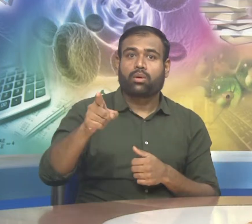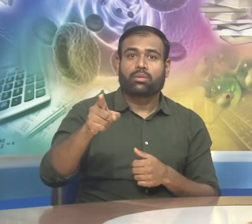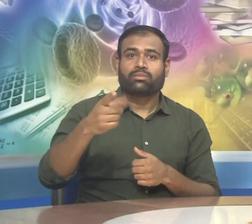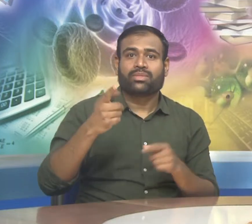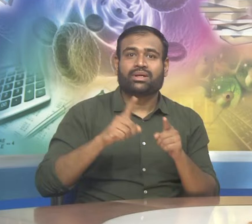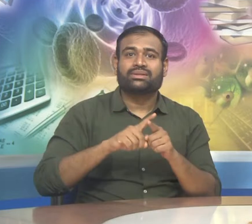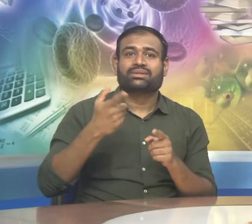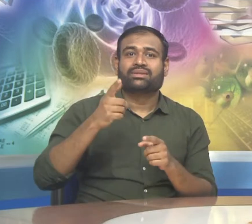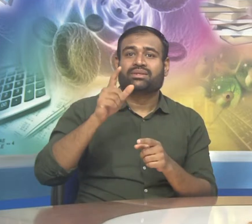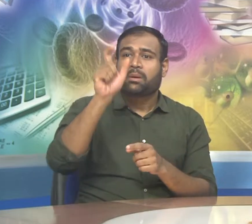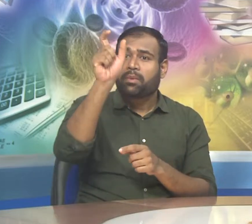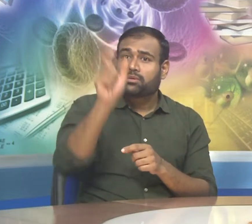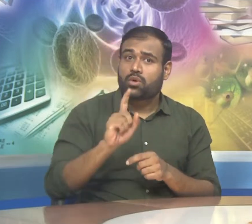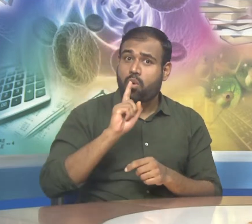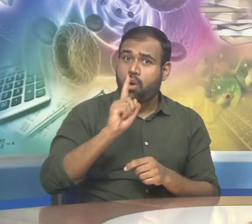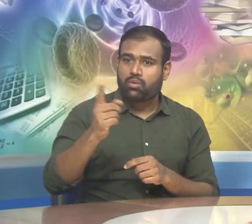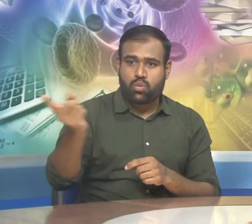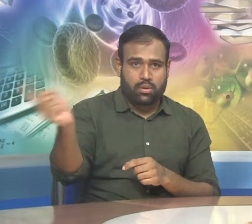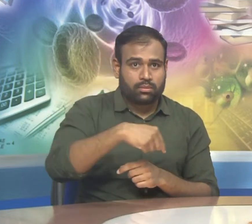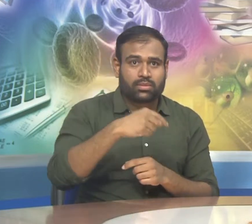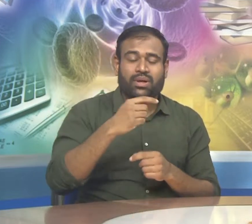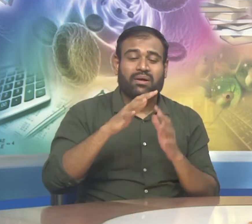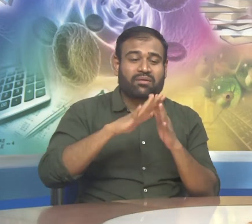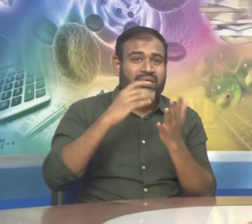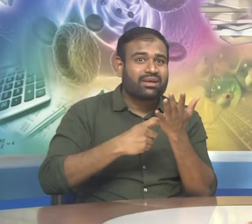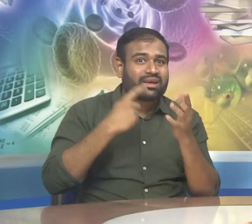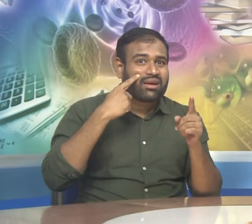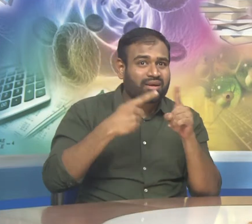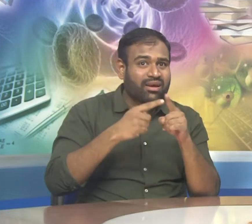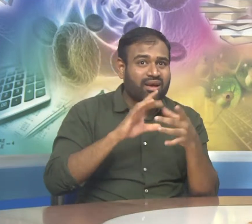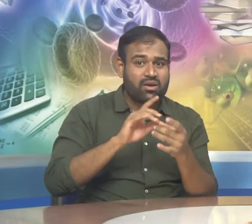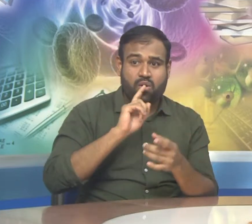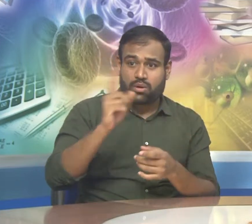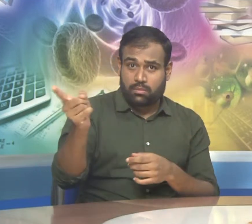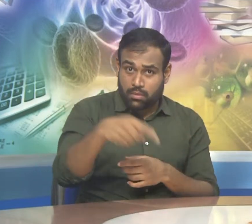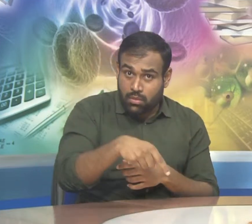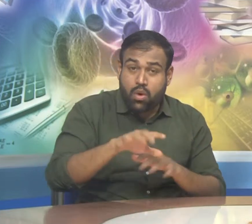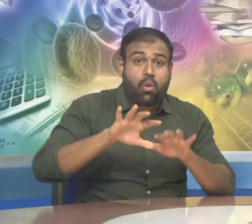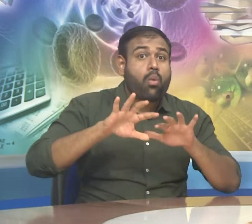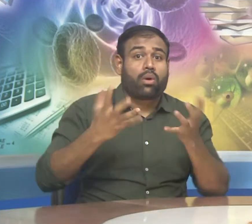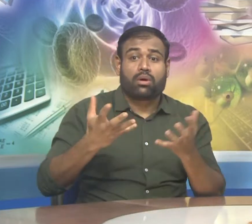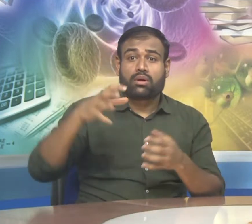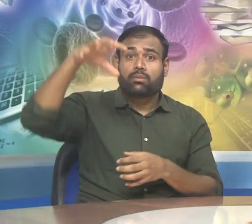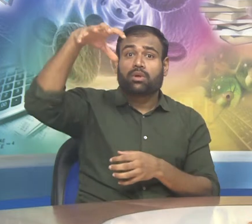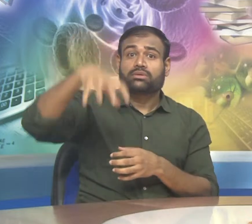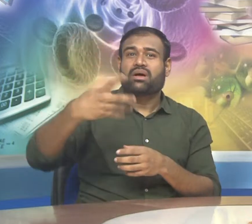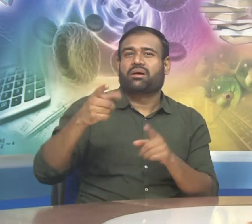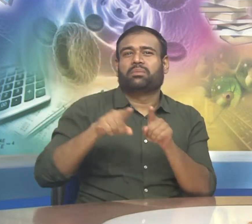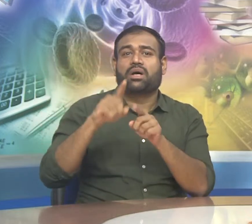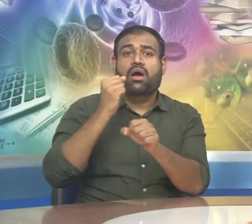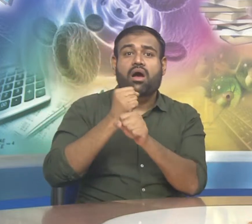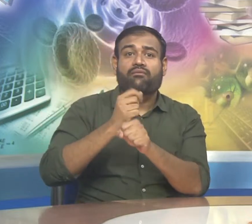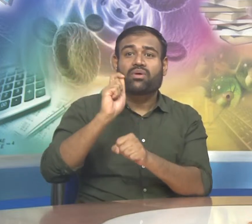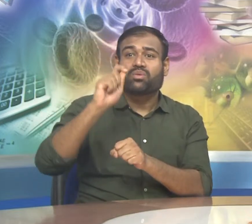Can issue writs to any person or authority including government of the